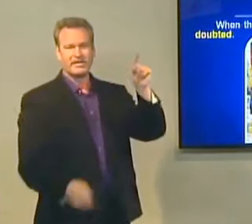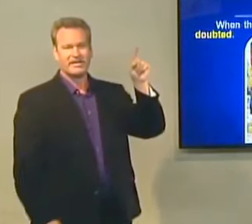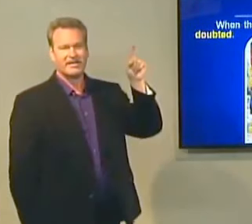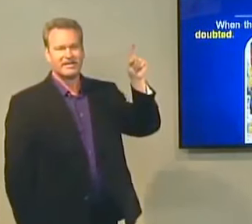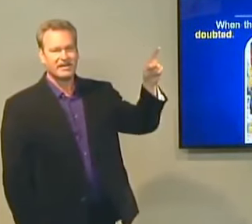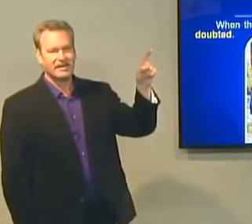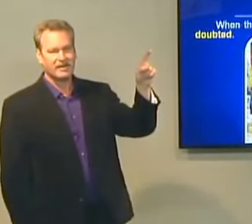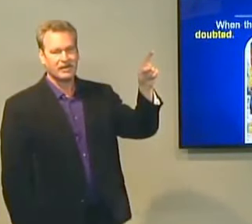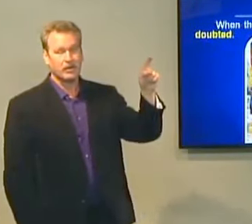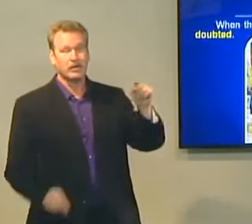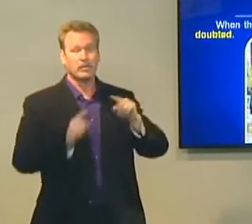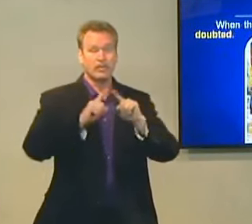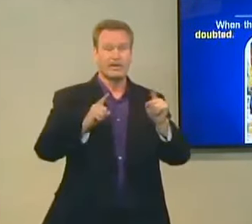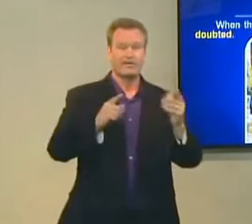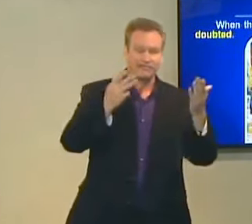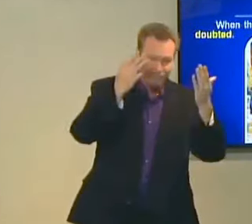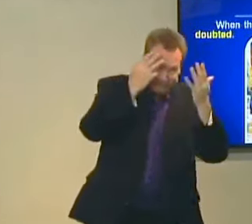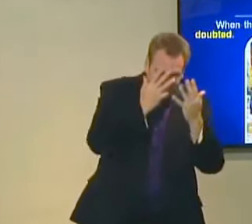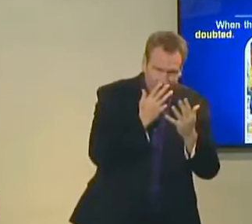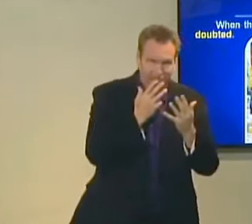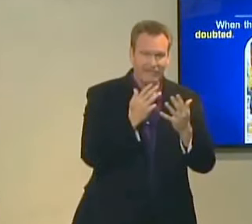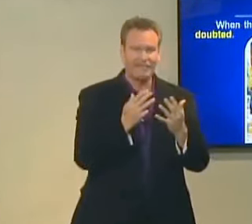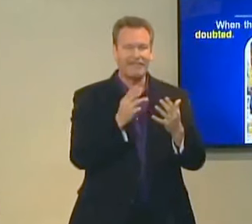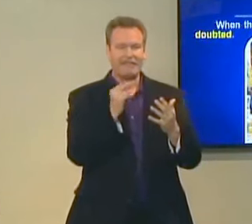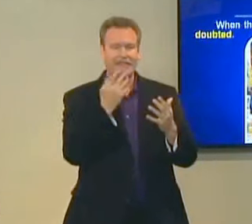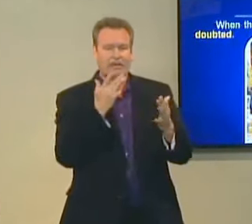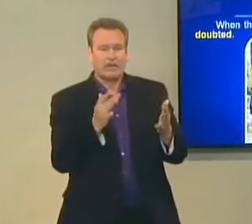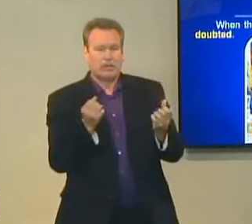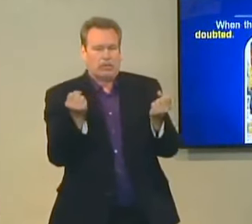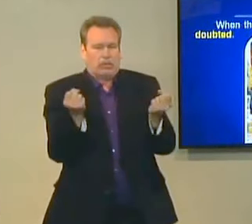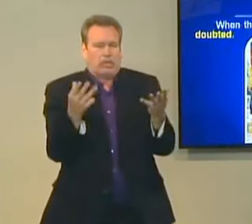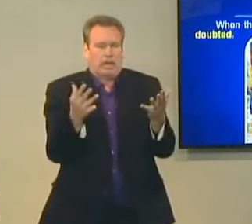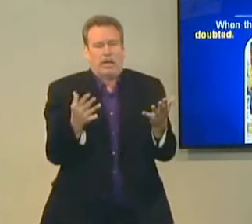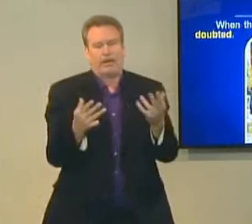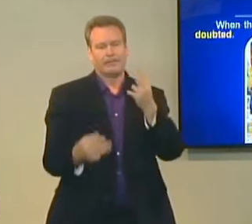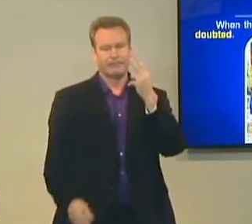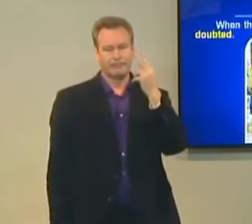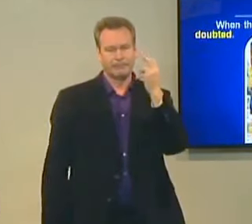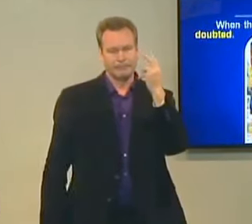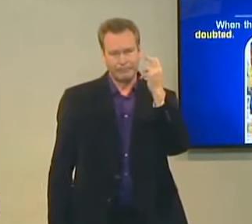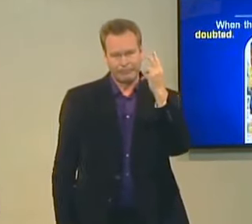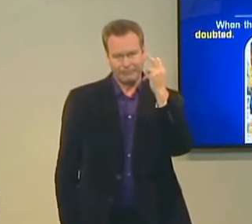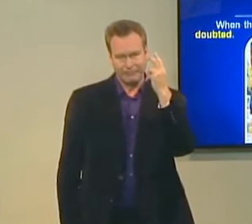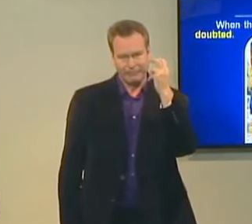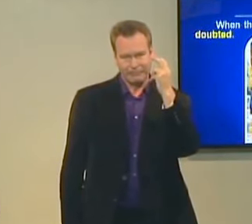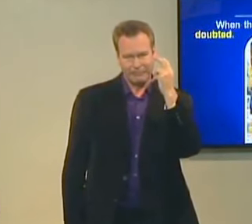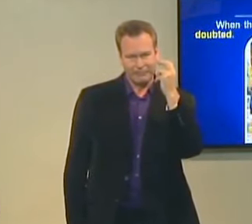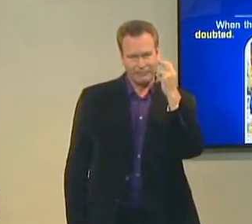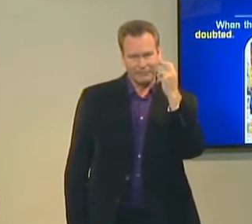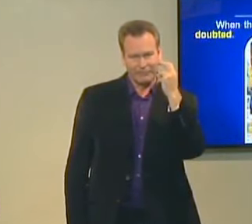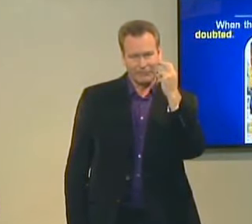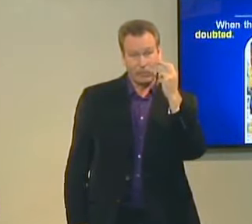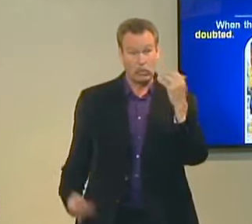So when it says here, they worshiped Him. But sadly, still, there are still many that die.